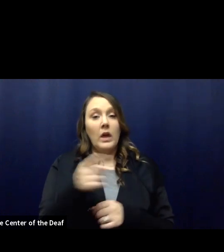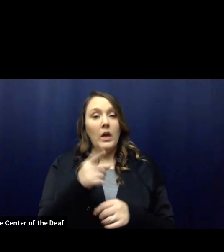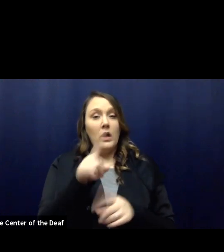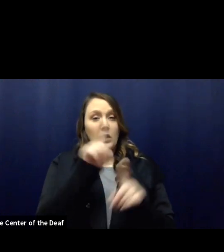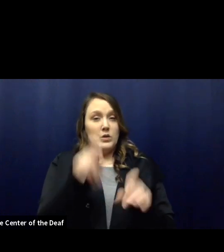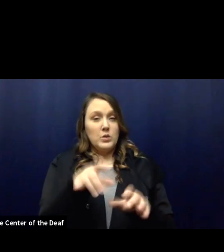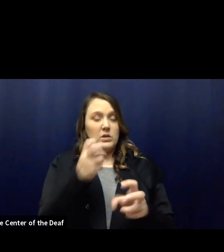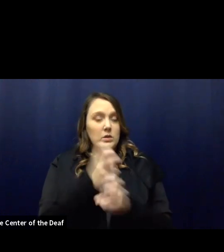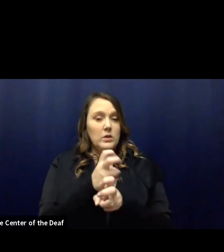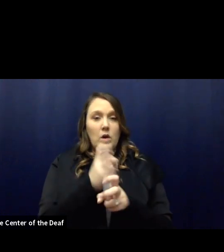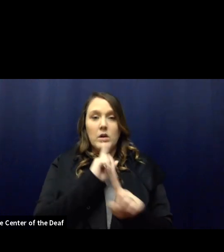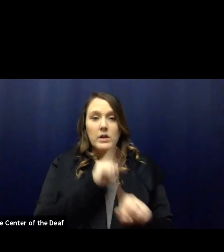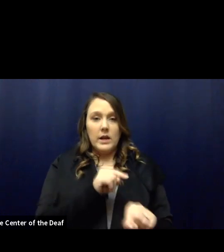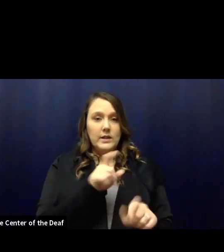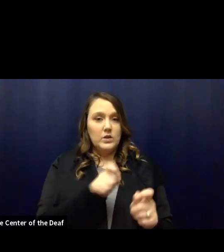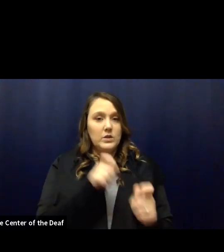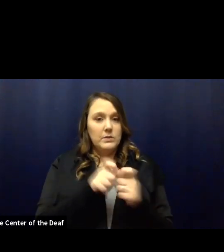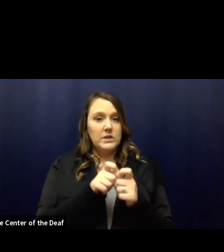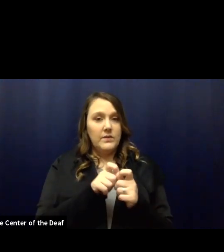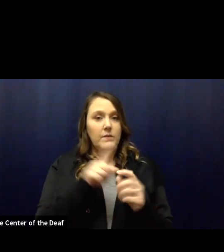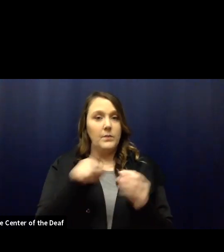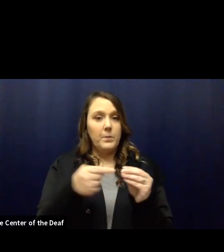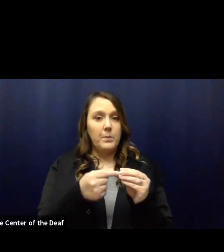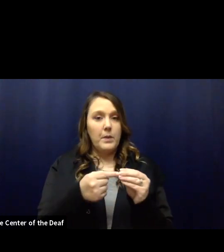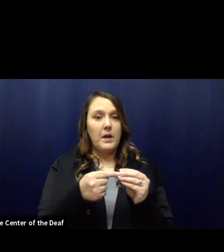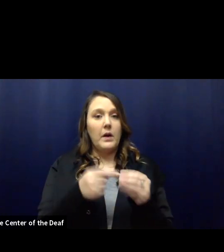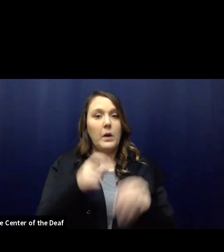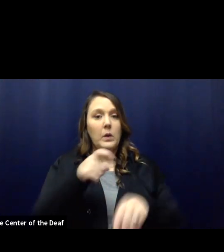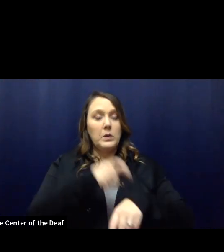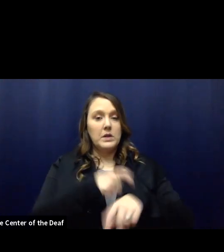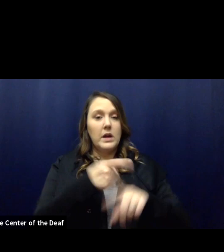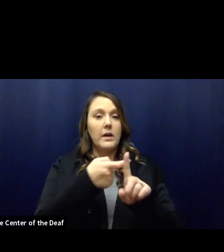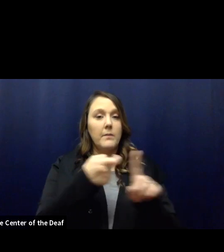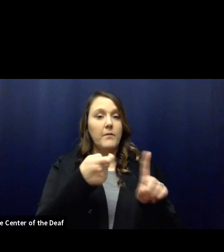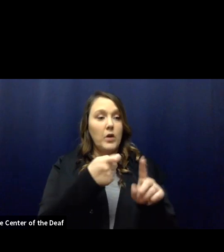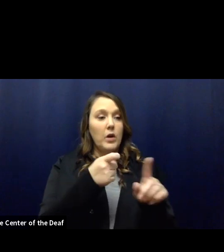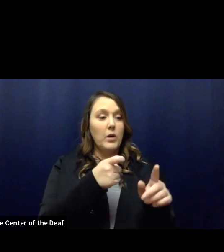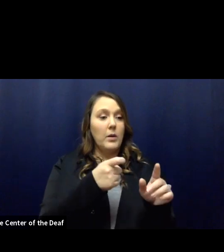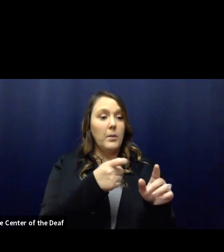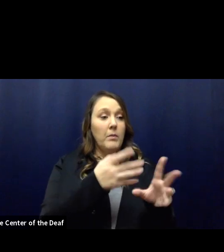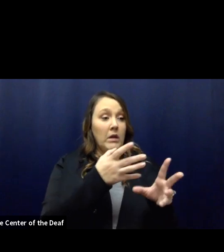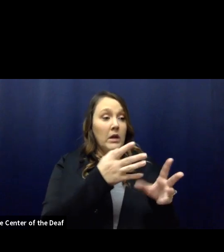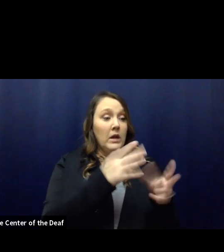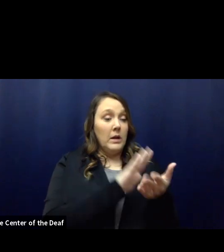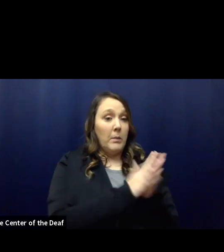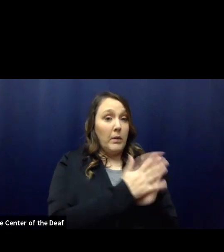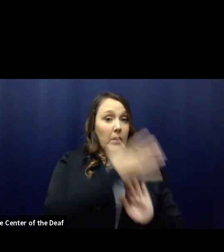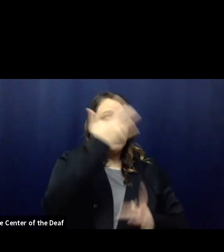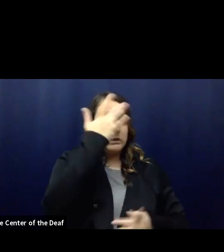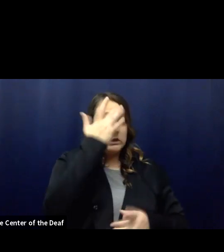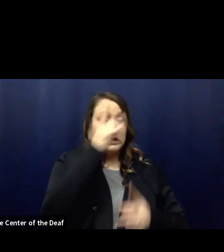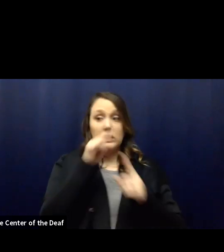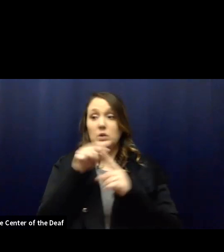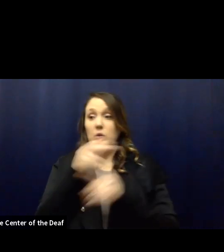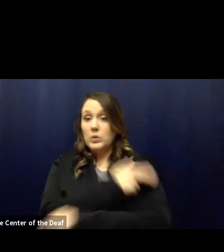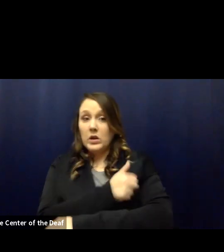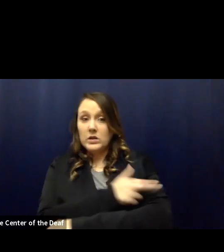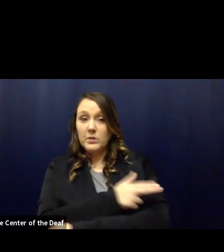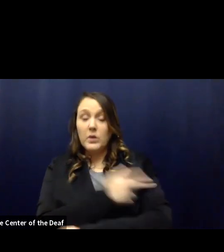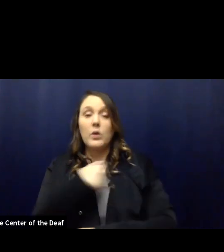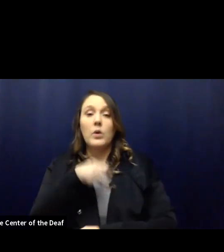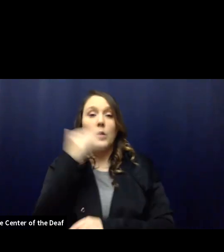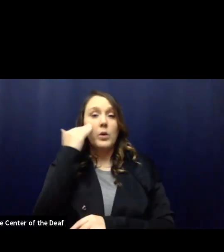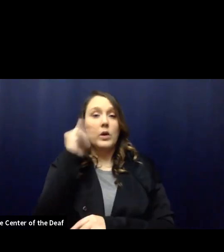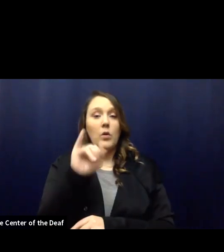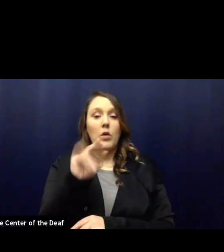answer specifically about the time from acquiring of the disease to hospital stay. We know that the incubation period for the disease is